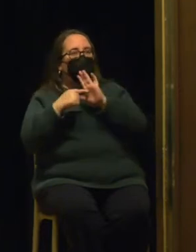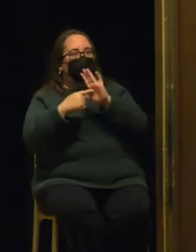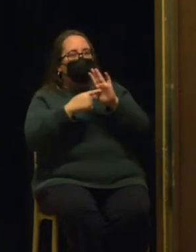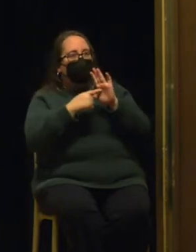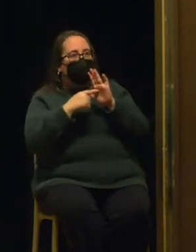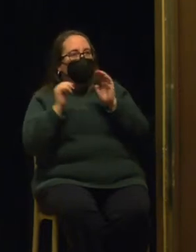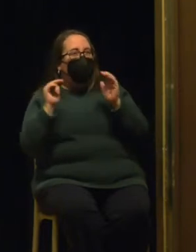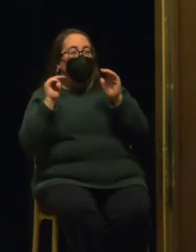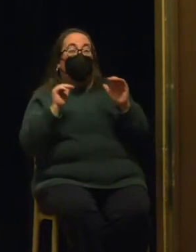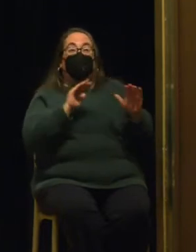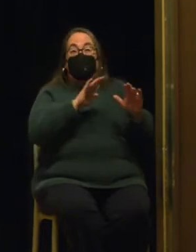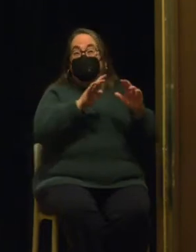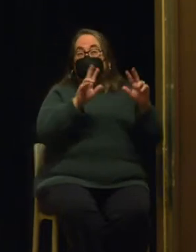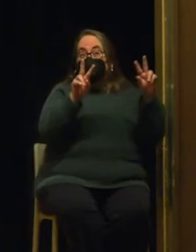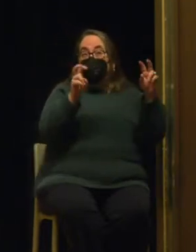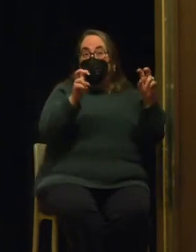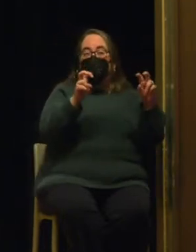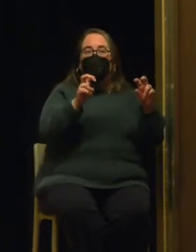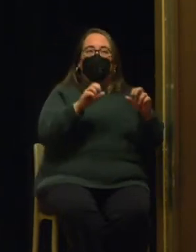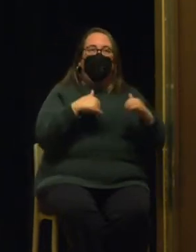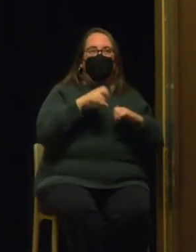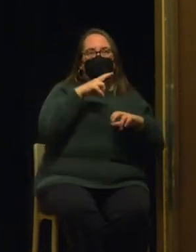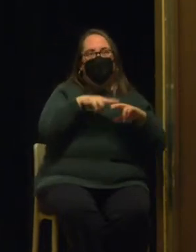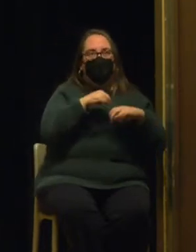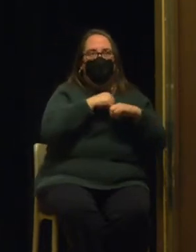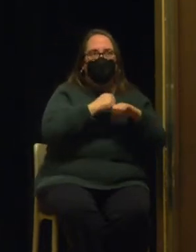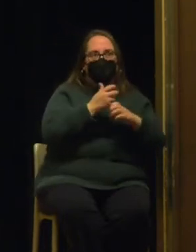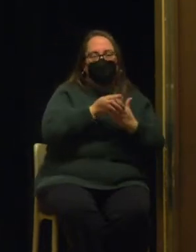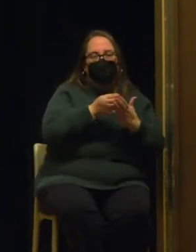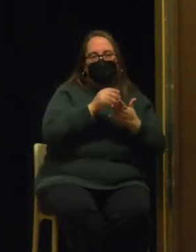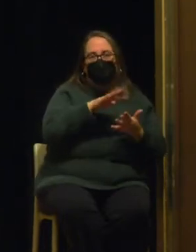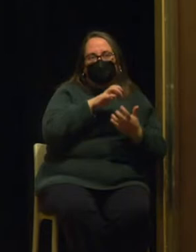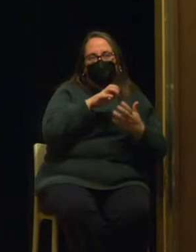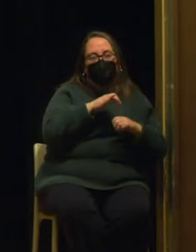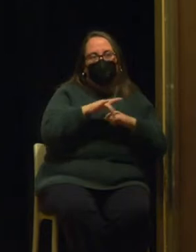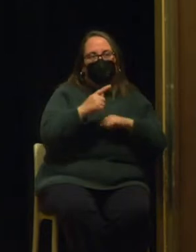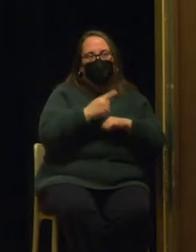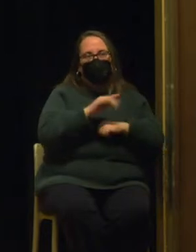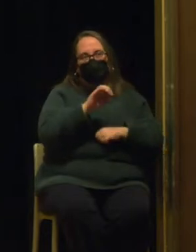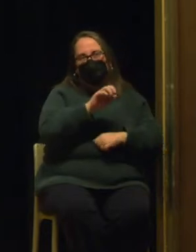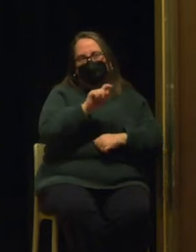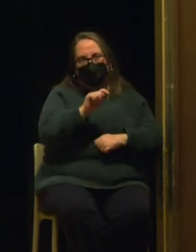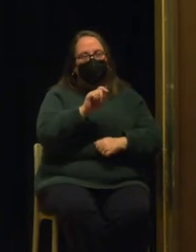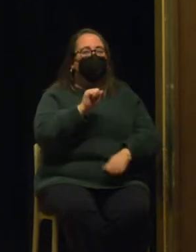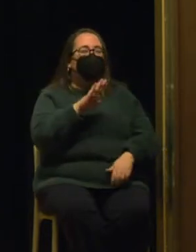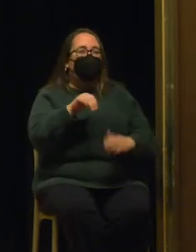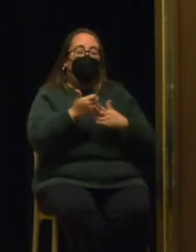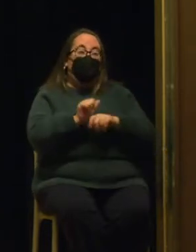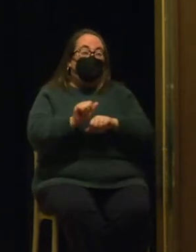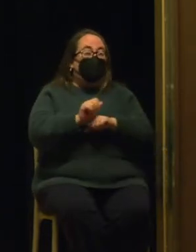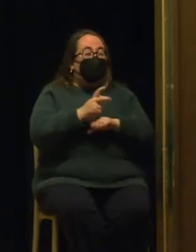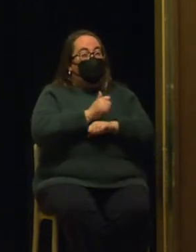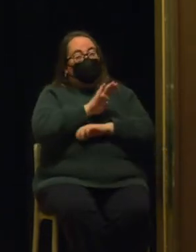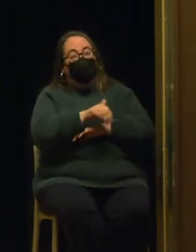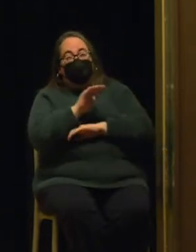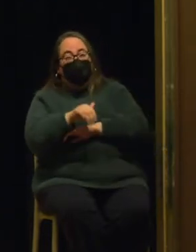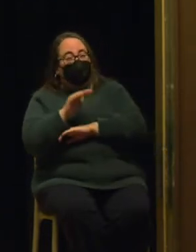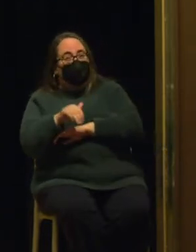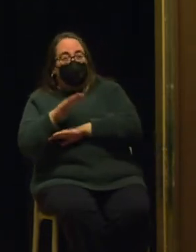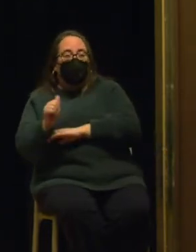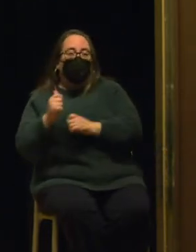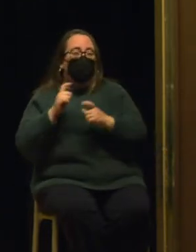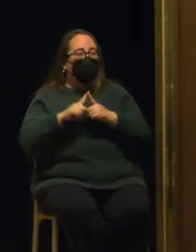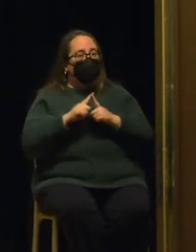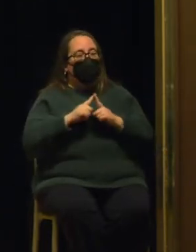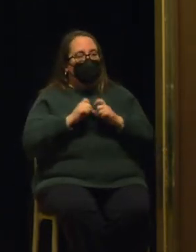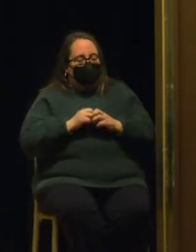have fun and make money. Yeah. That was in the early days of BET. So we were all working hard. You know, we're trying to